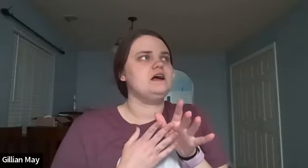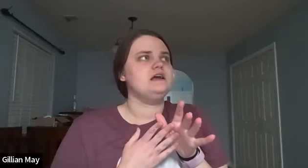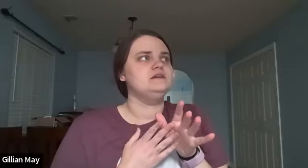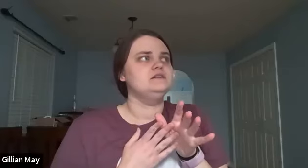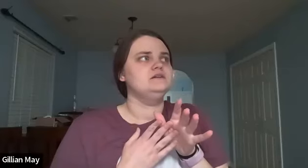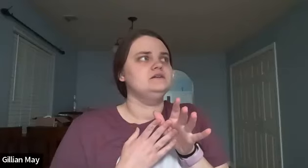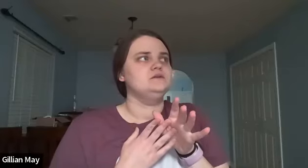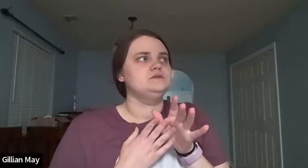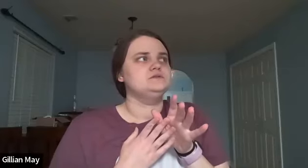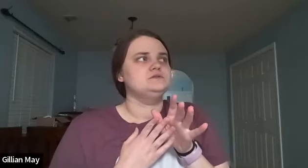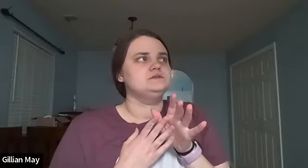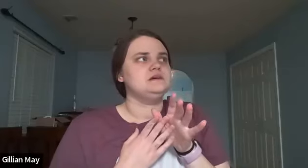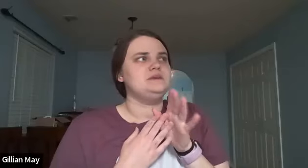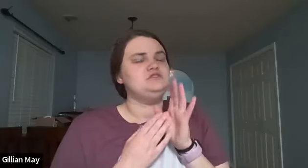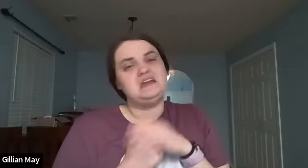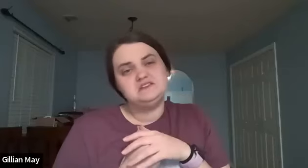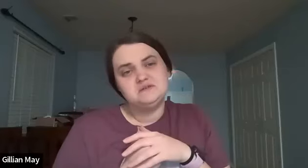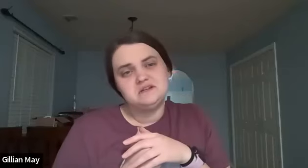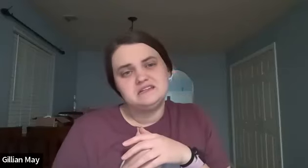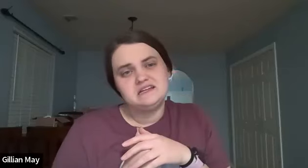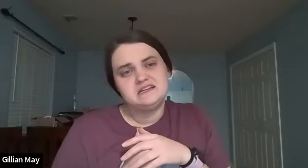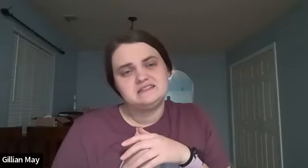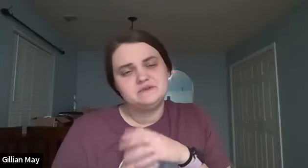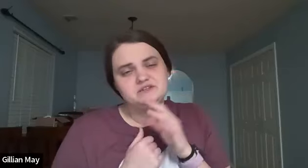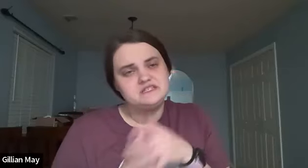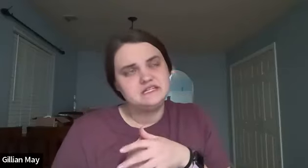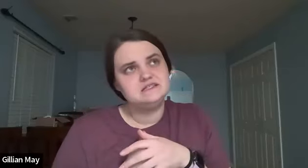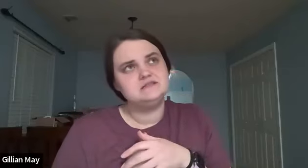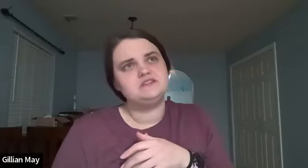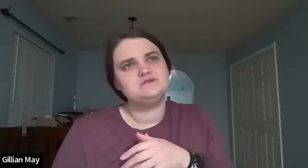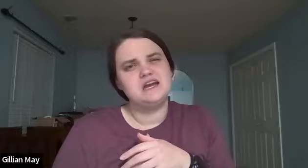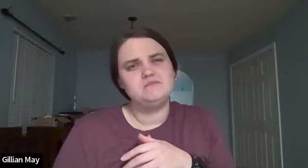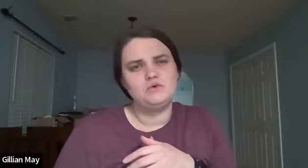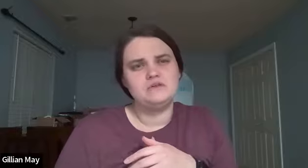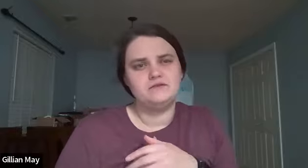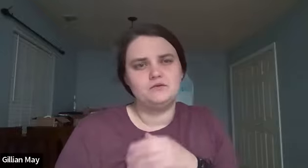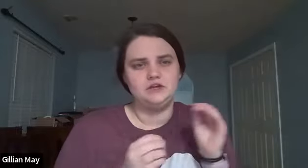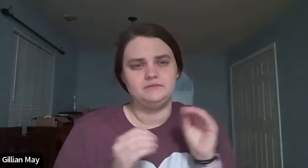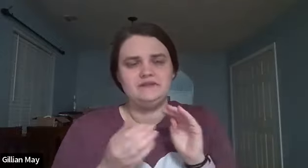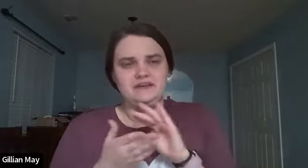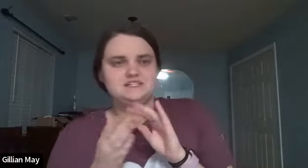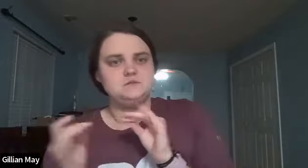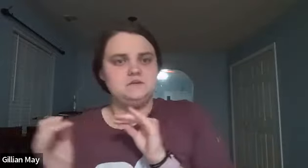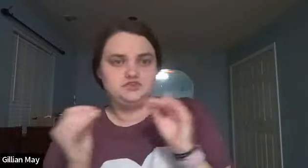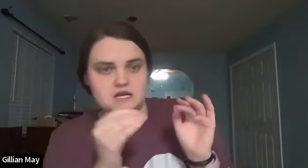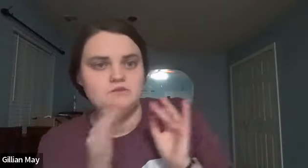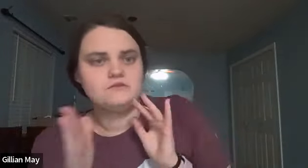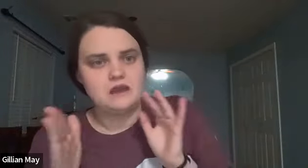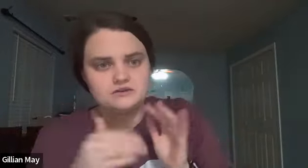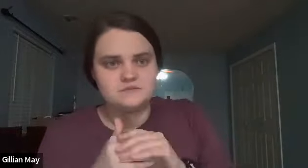like, I mean, you can do it when you say, when you sneeze, but this one's kind of more like for when you're being like, excuse me, like you're trying to move around or something